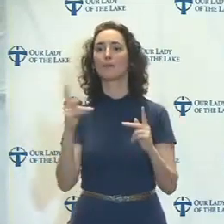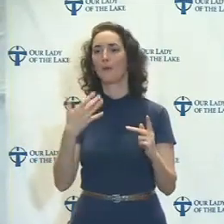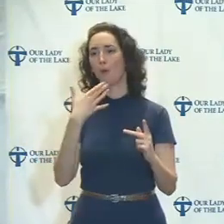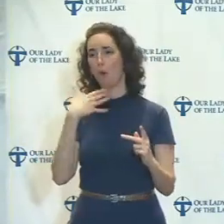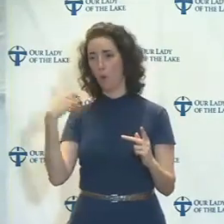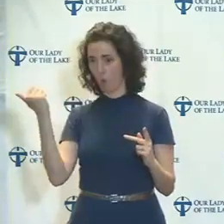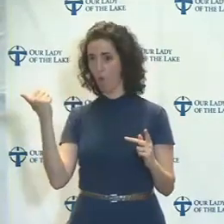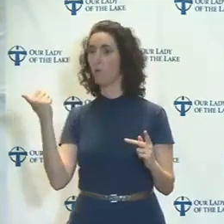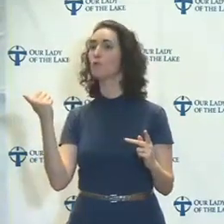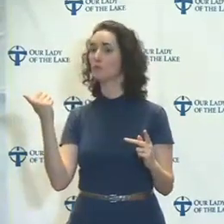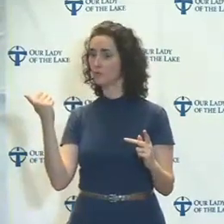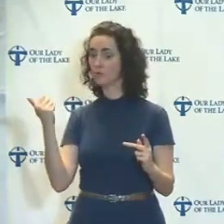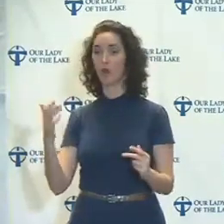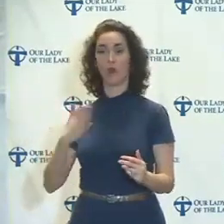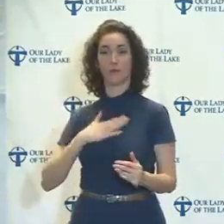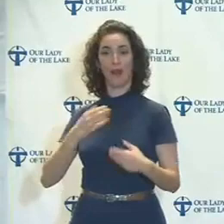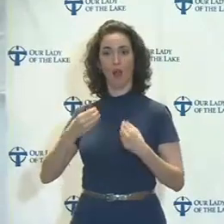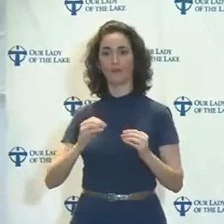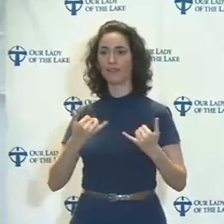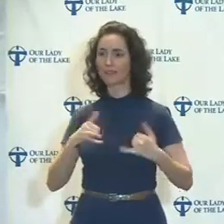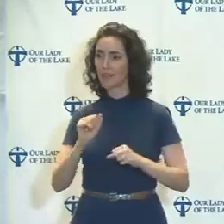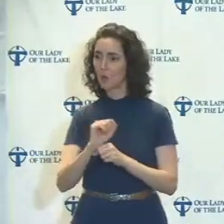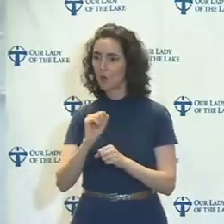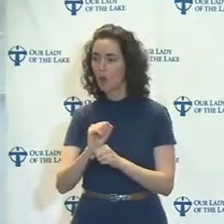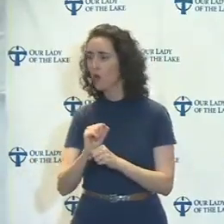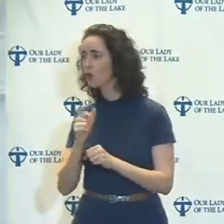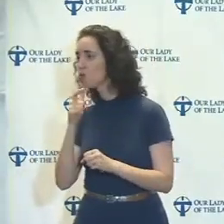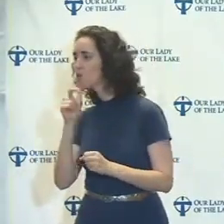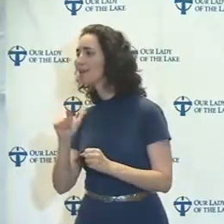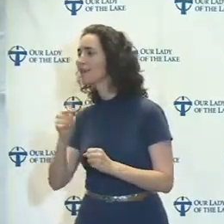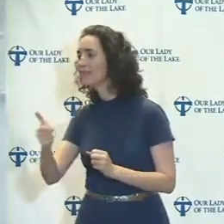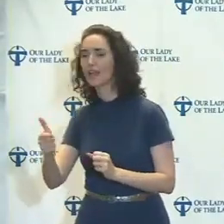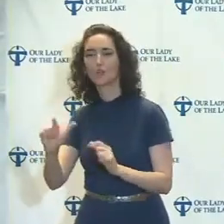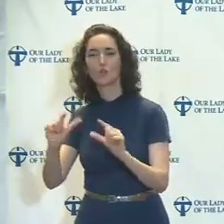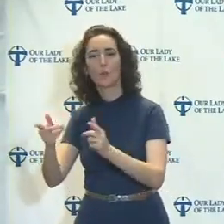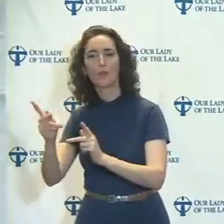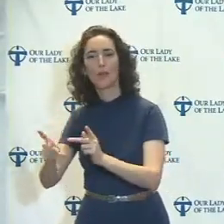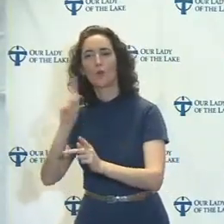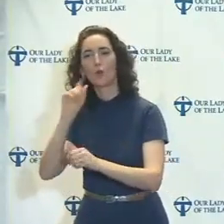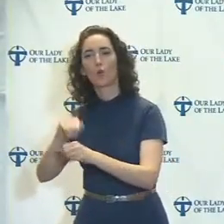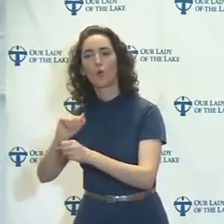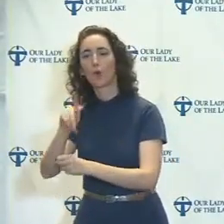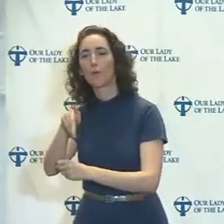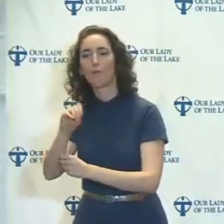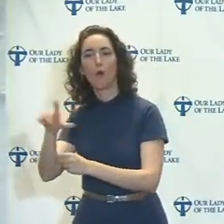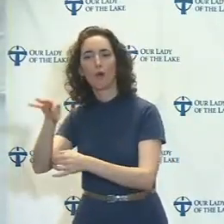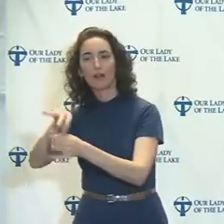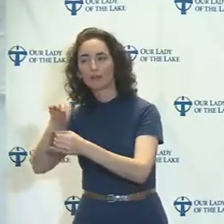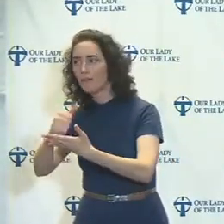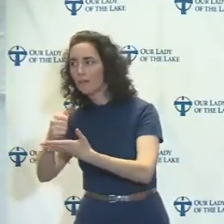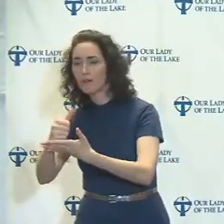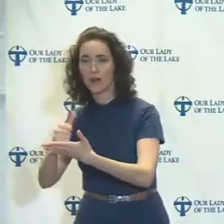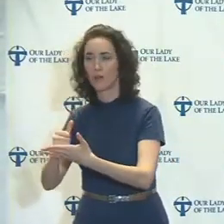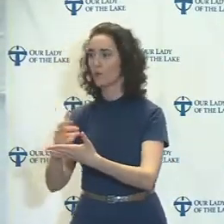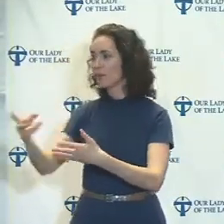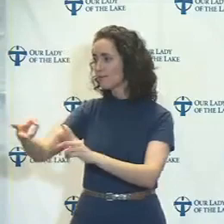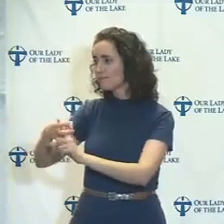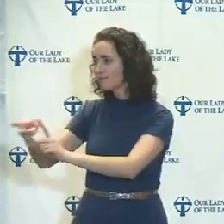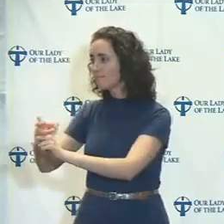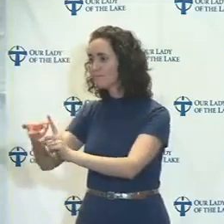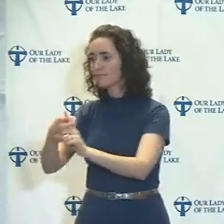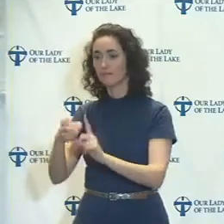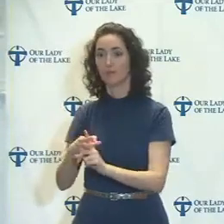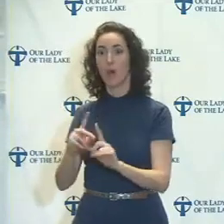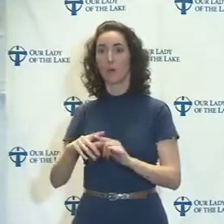office continues to work to recruit the next generation of poll workers, and with this, it makes it even more possible to make certain that we're